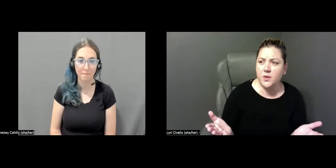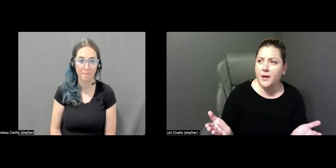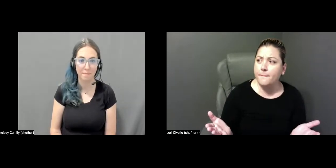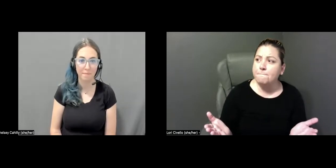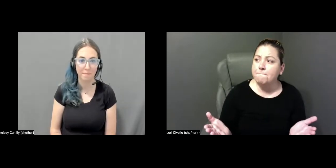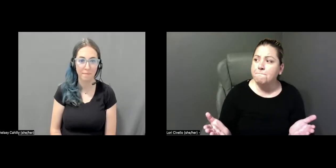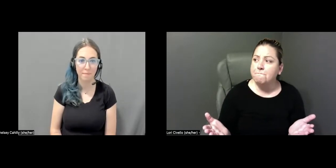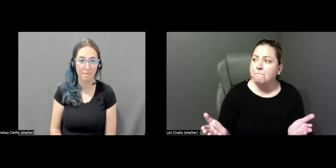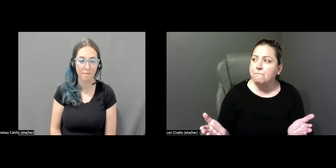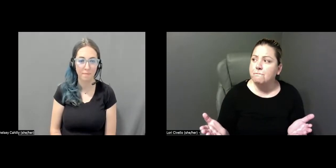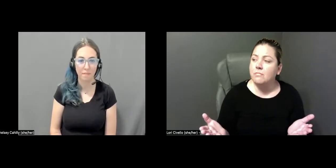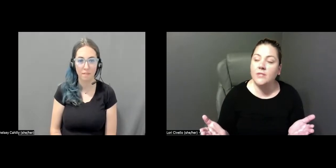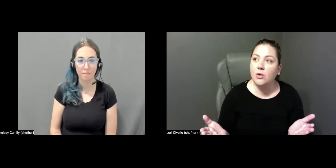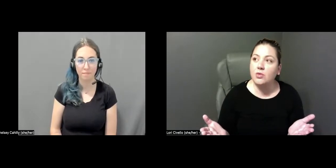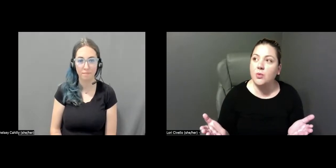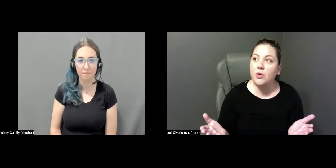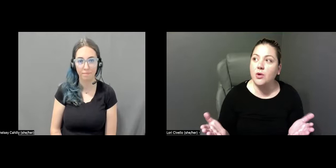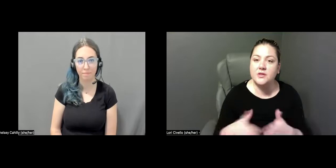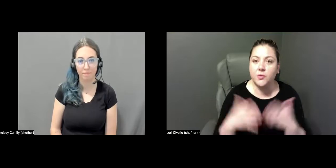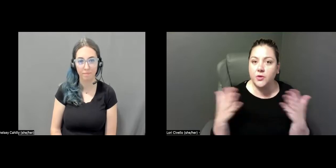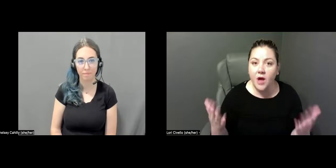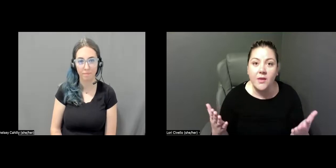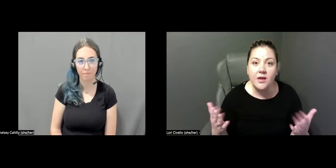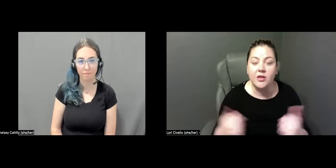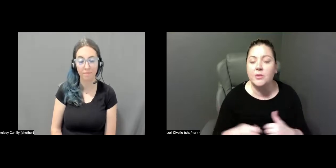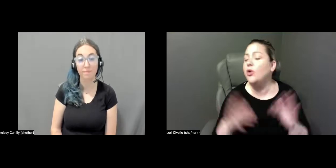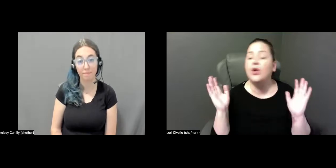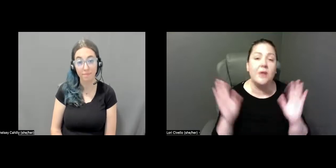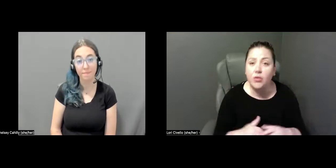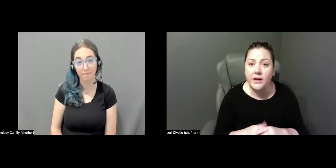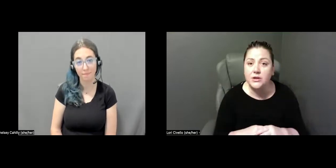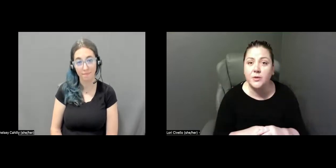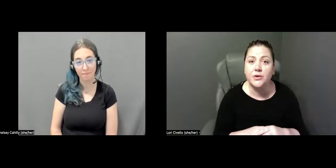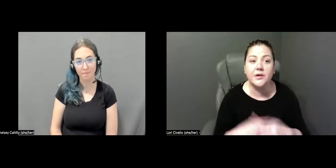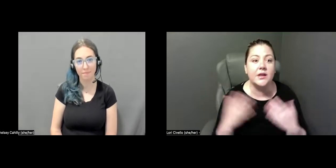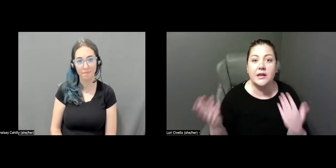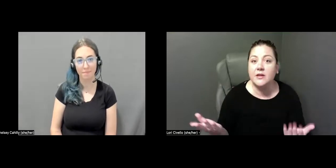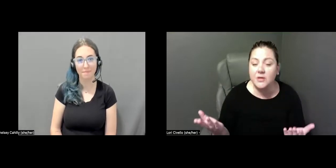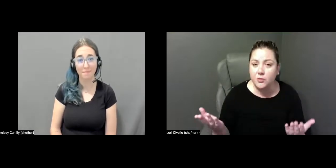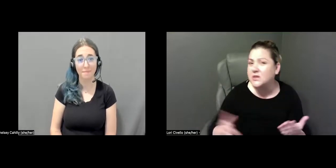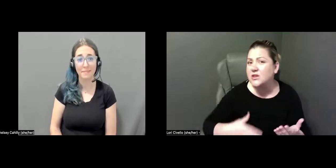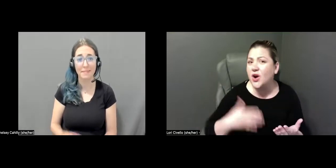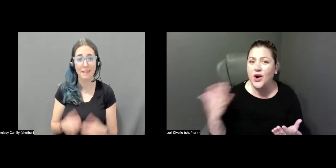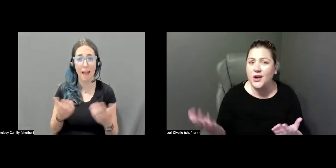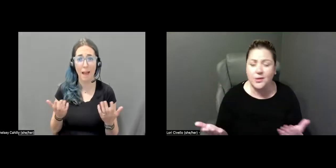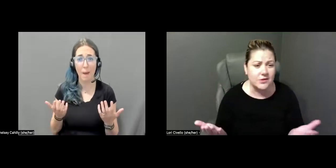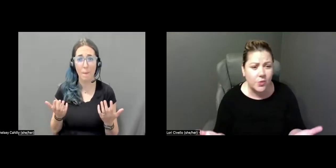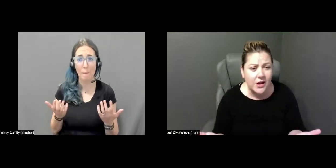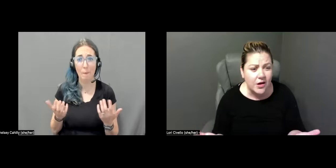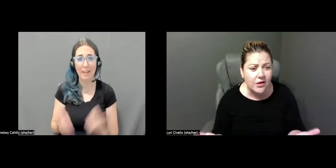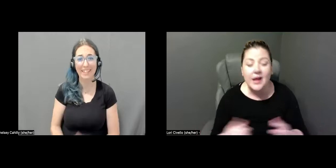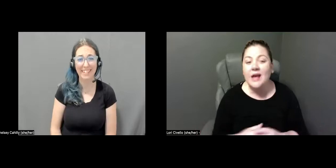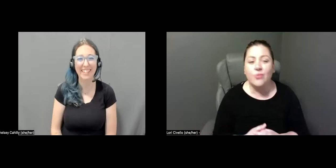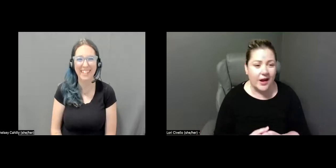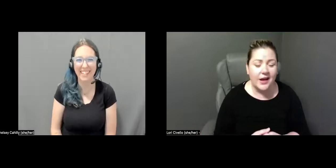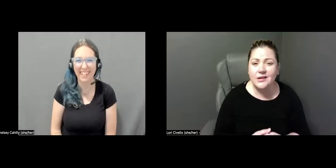interpreters, but they weren't always forthcoming. They'd be like, "Oh, you'll make a great interpreter," and then they'd give me their business card, and it was